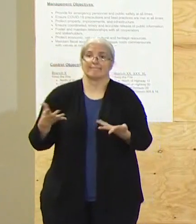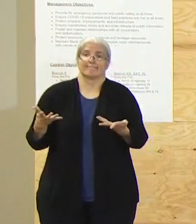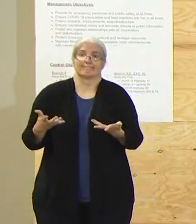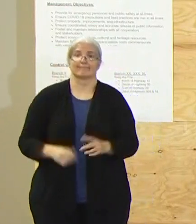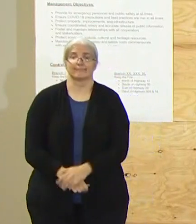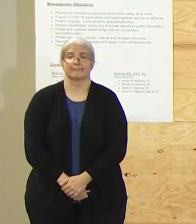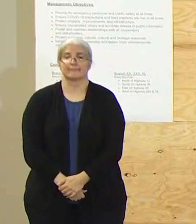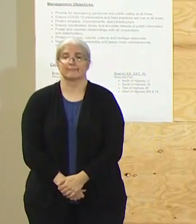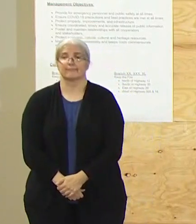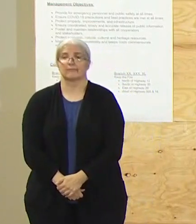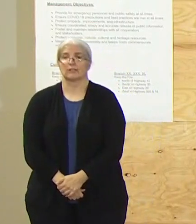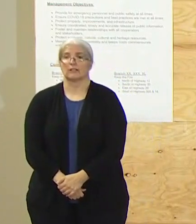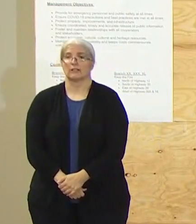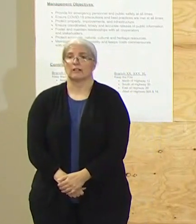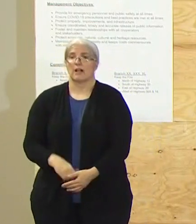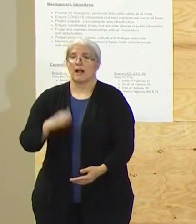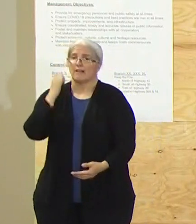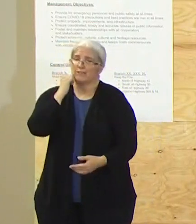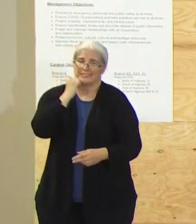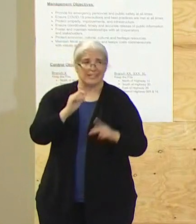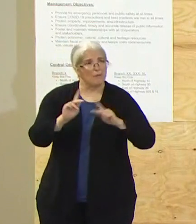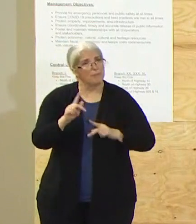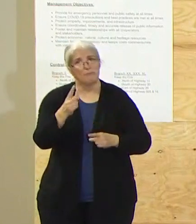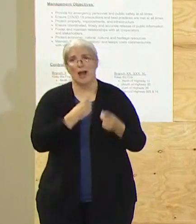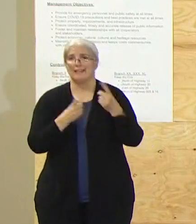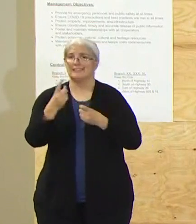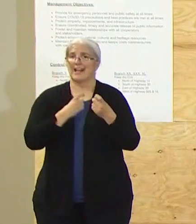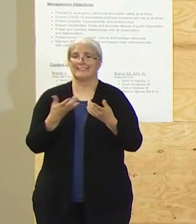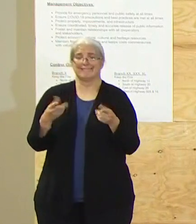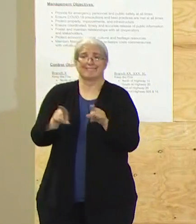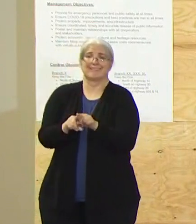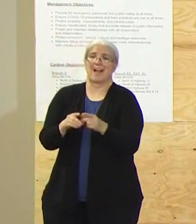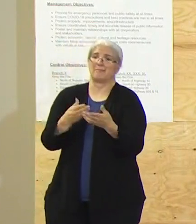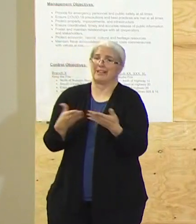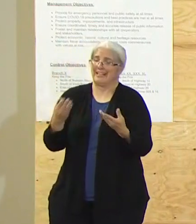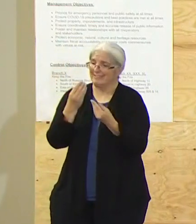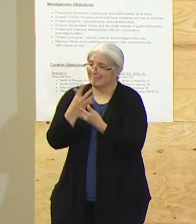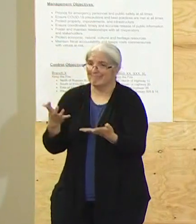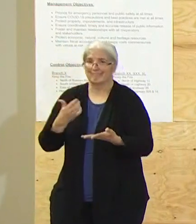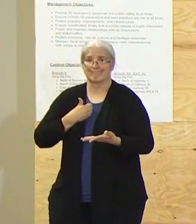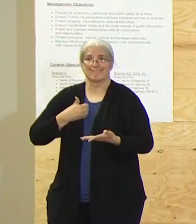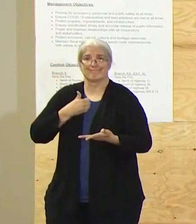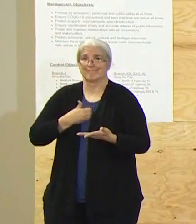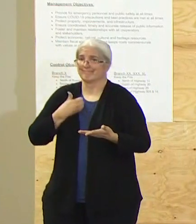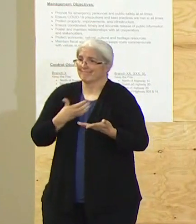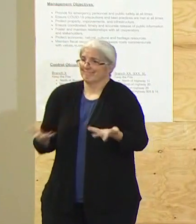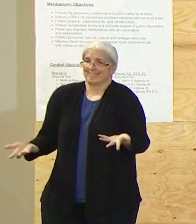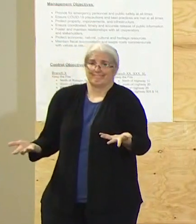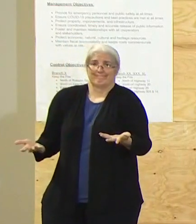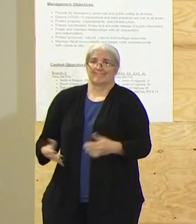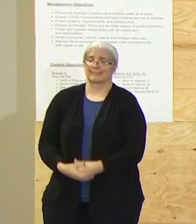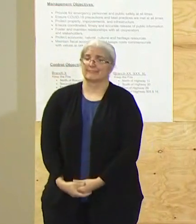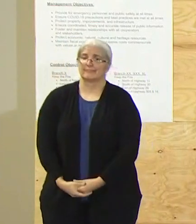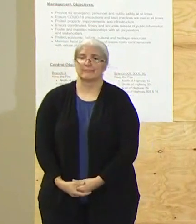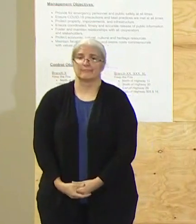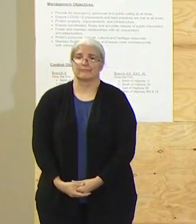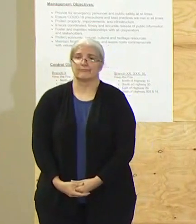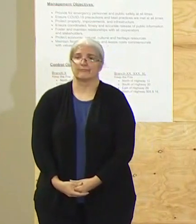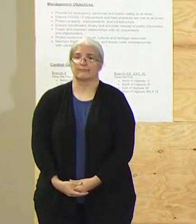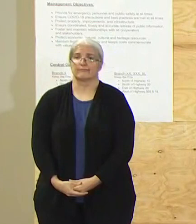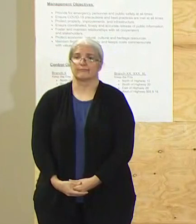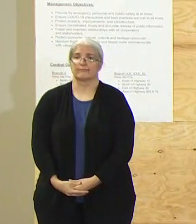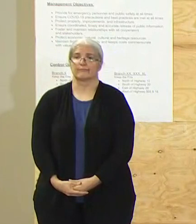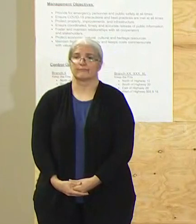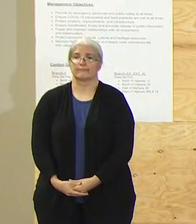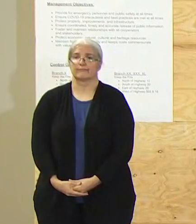make the same point, and forgive me for all of you having to make it, many of you again. The